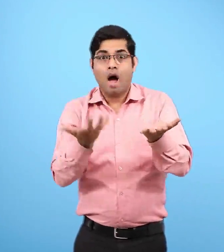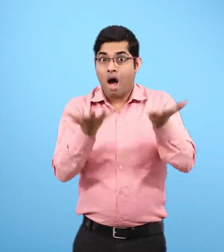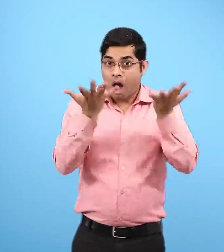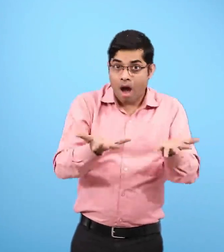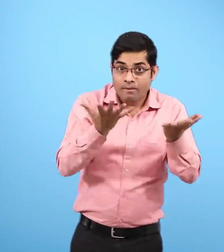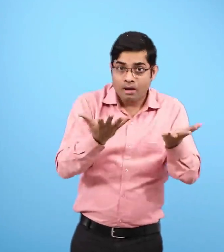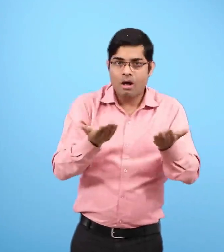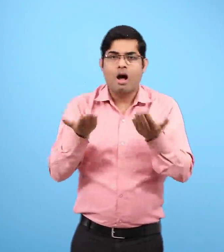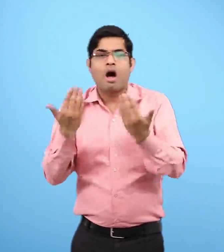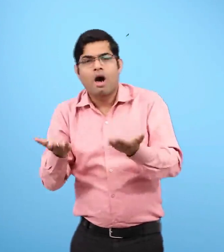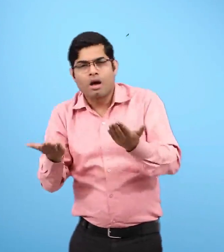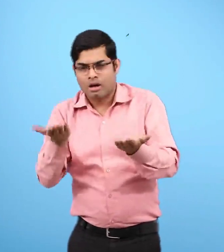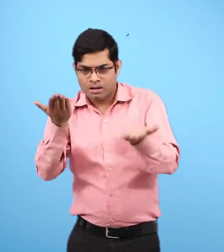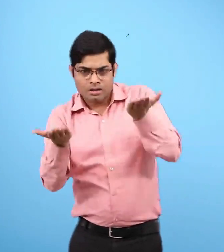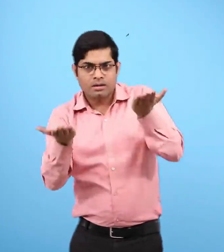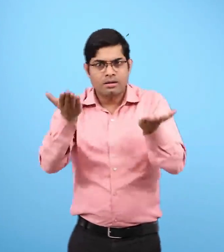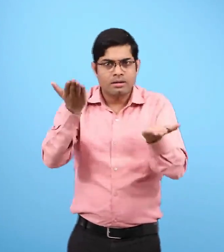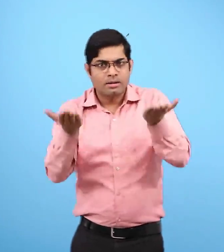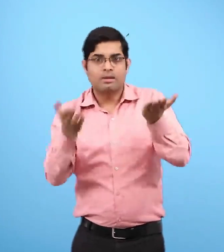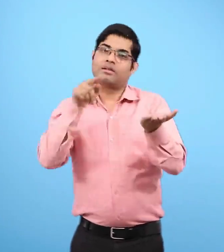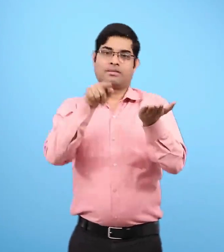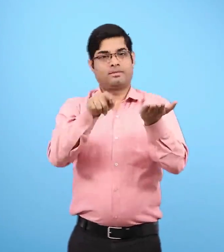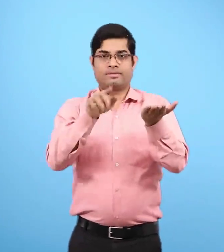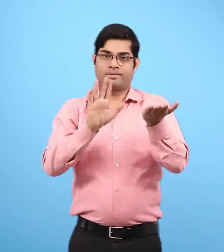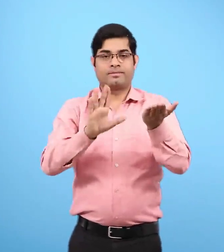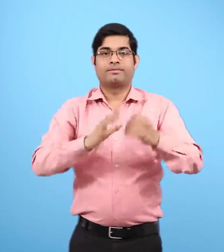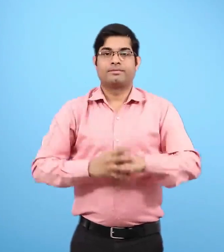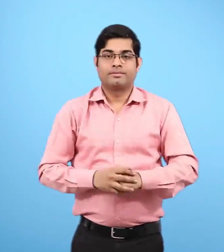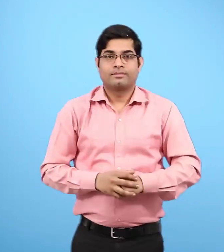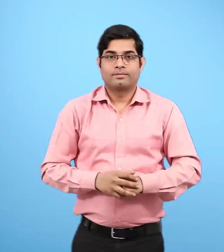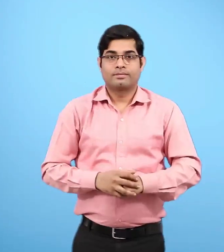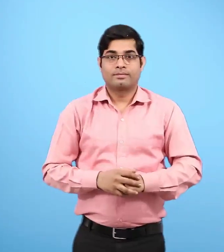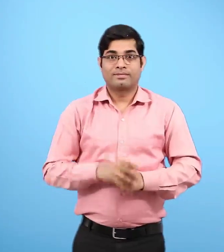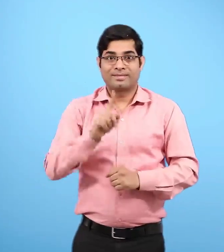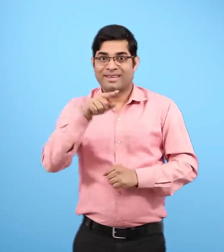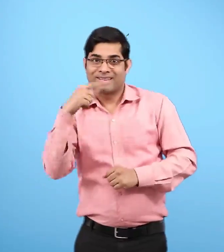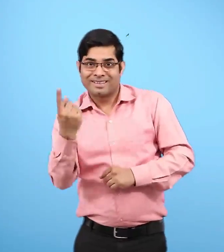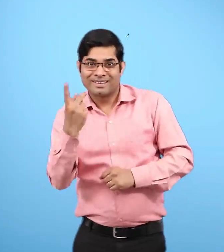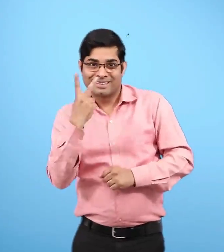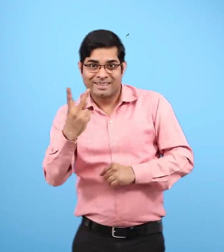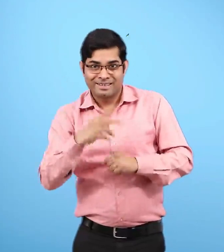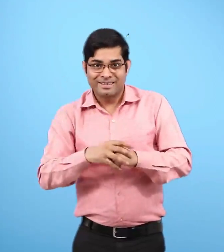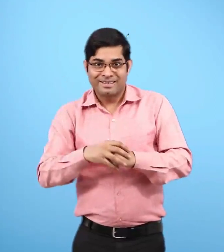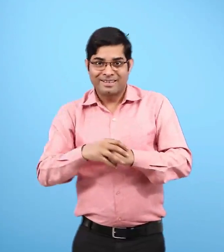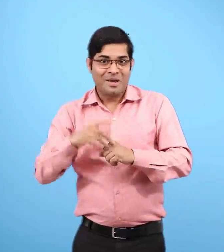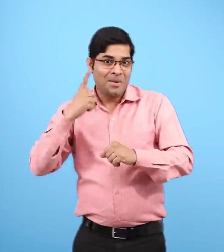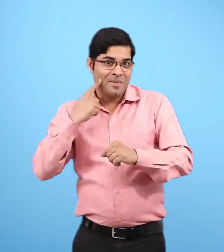weighing scale is a machine that is used to measure or compare the weight of